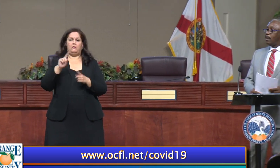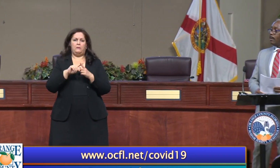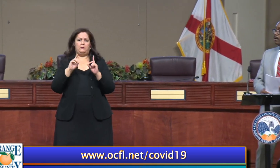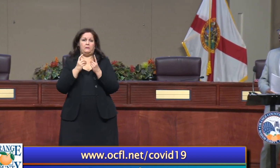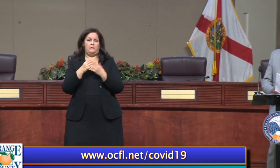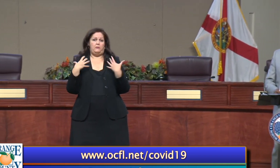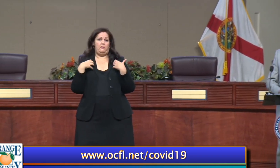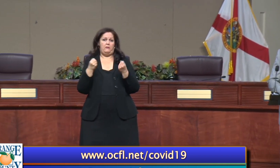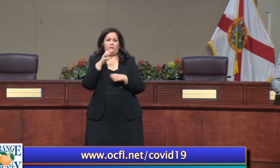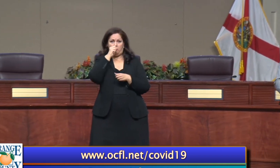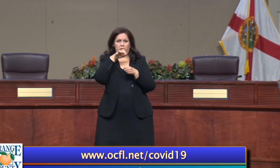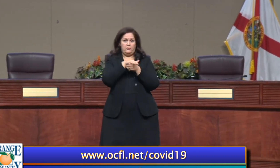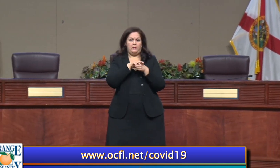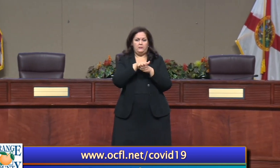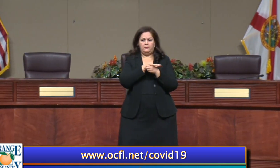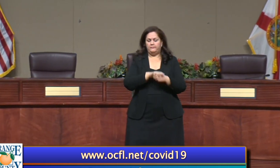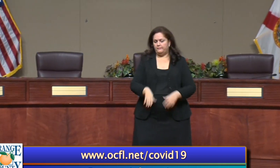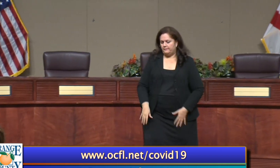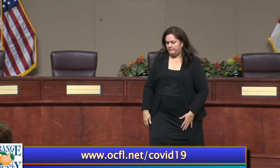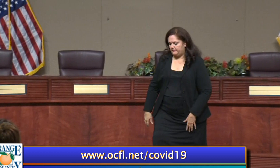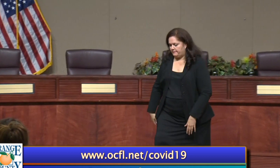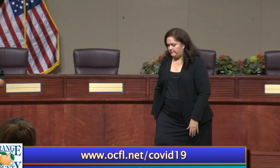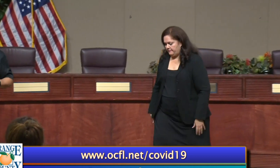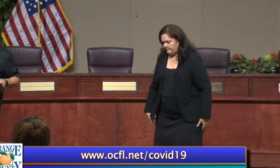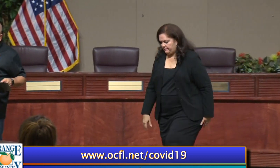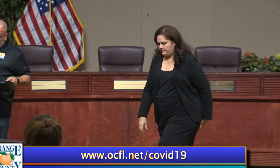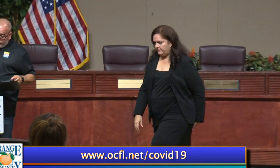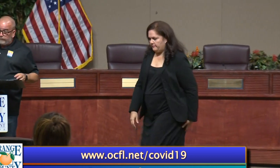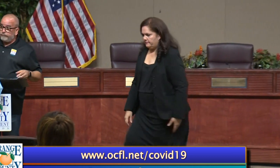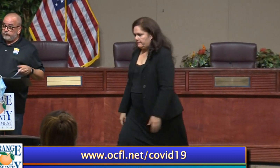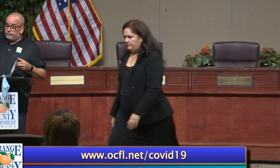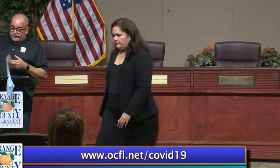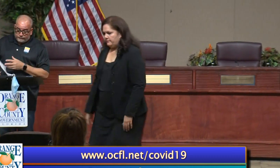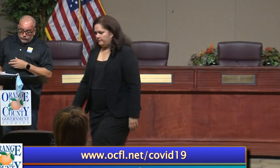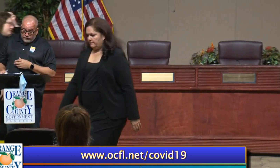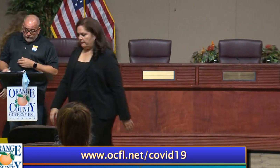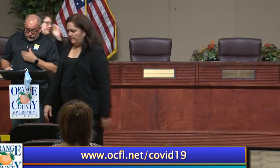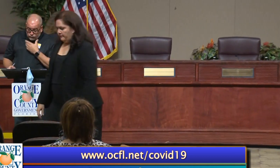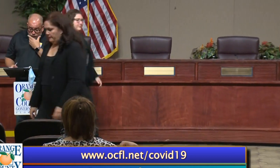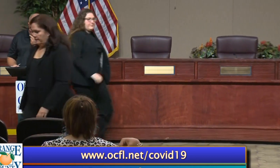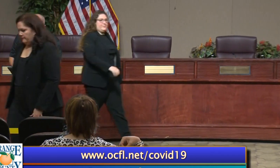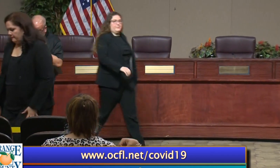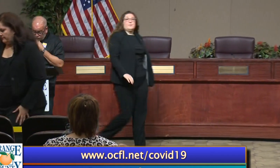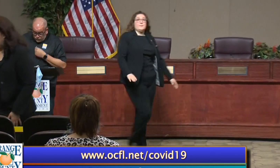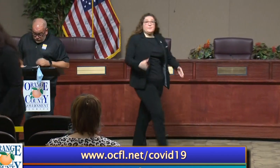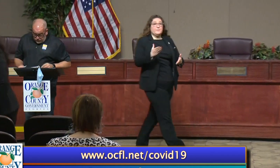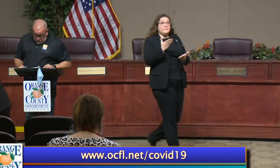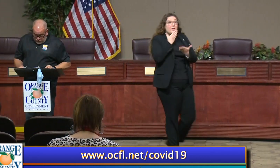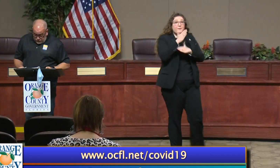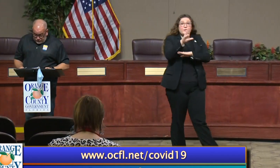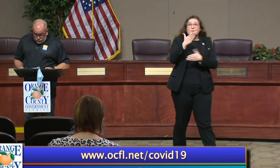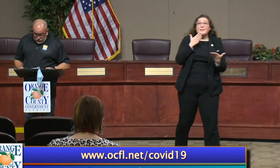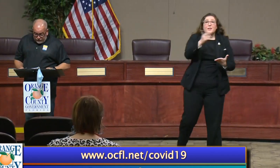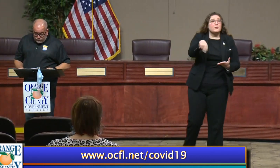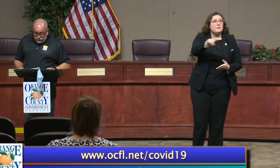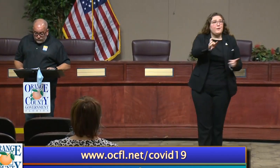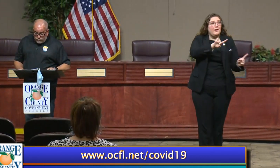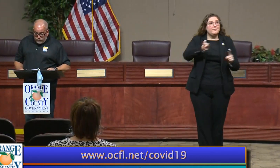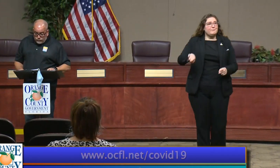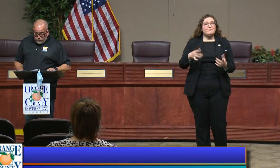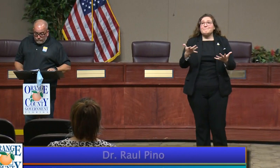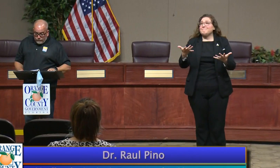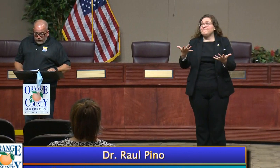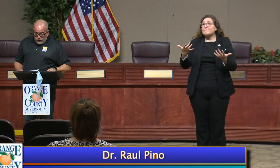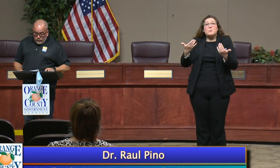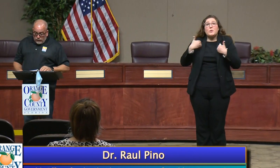County. Good afternoon, everyone. Thank you, Mayor. Thank you for the press for being here. We have a few things that we'd like to share with